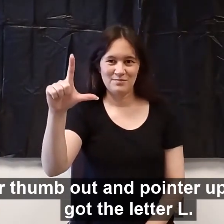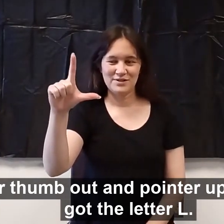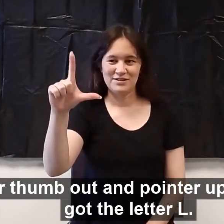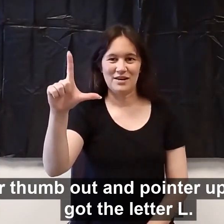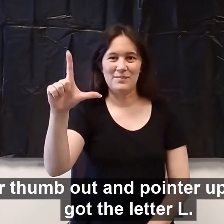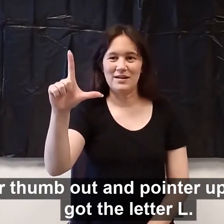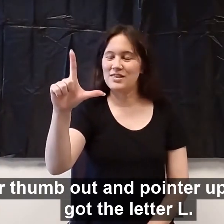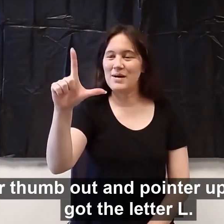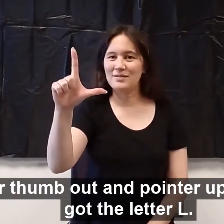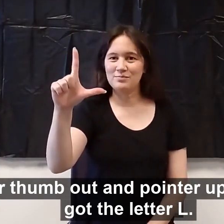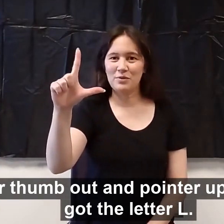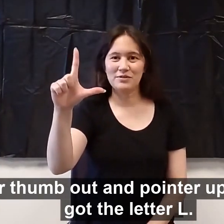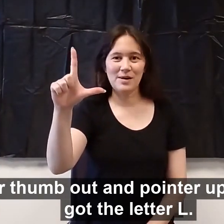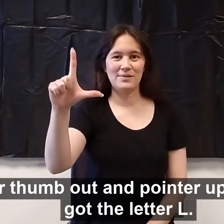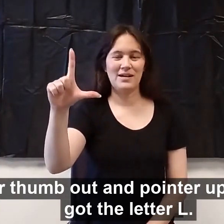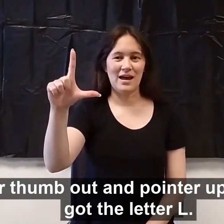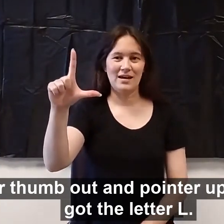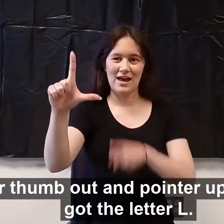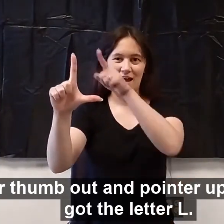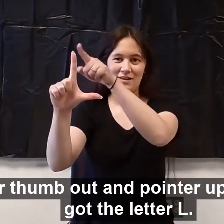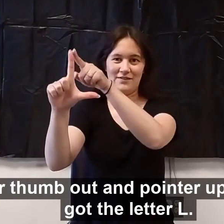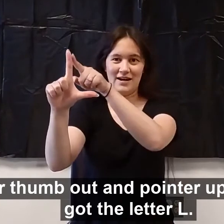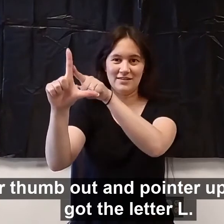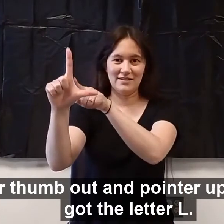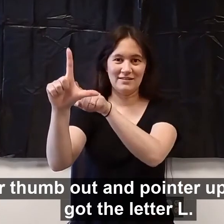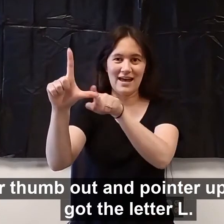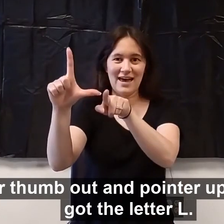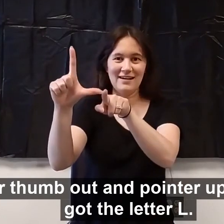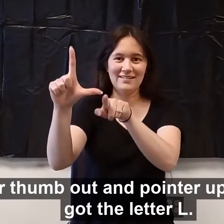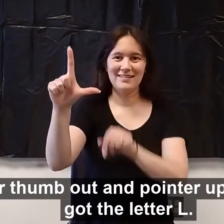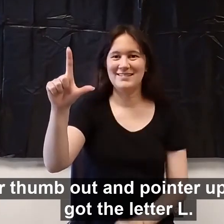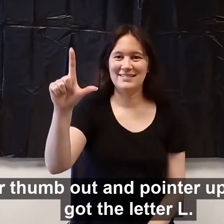Put your thumb out and pointer up, and you've got the letter L.